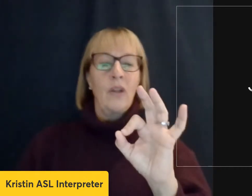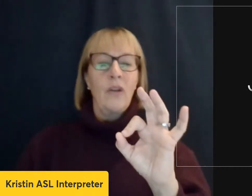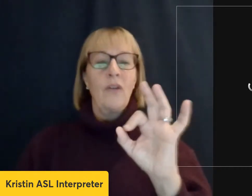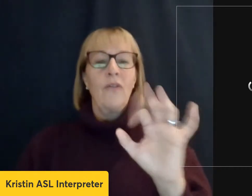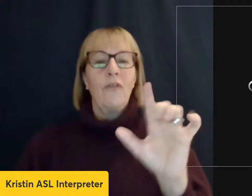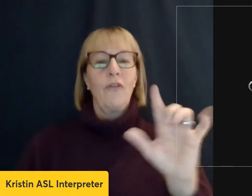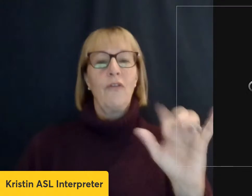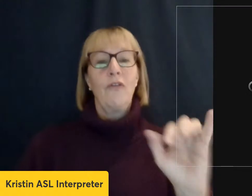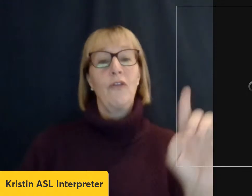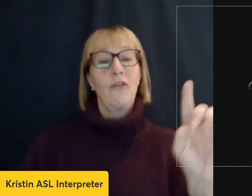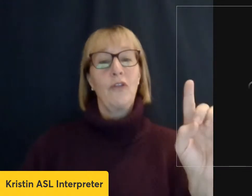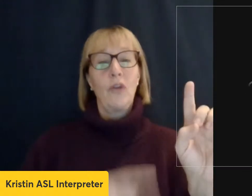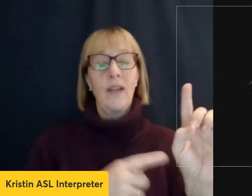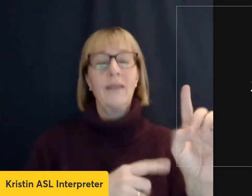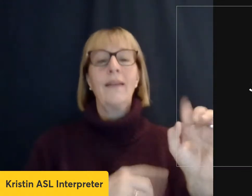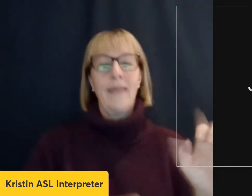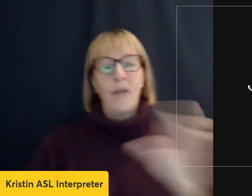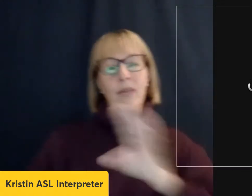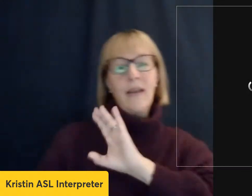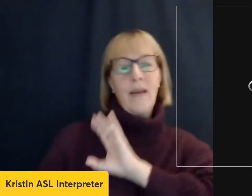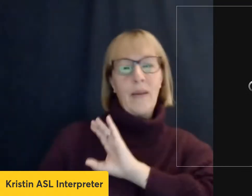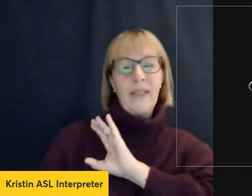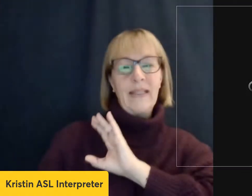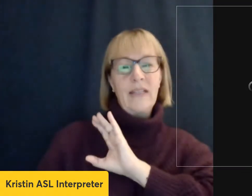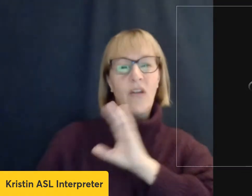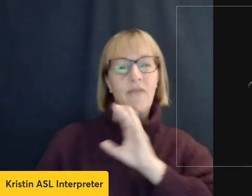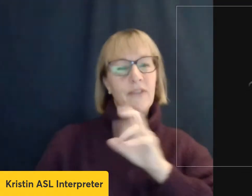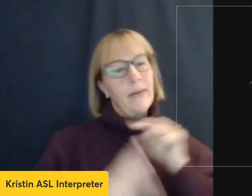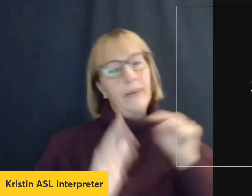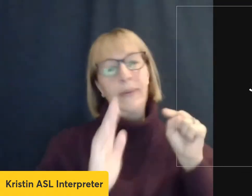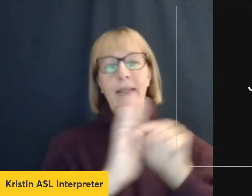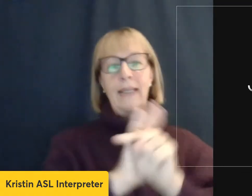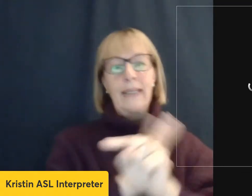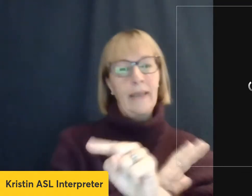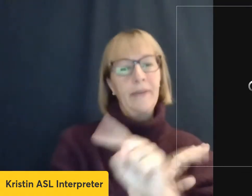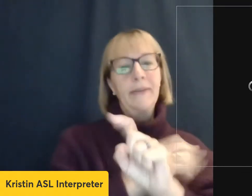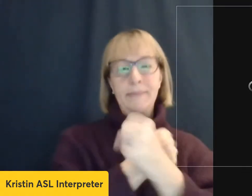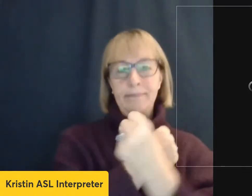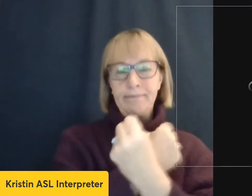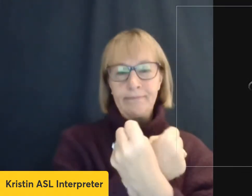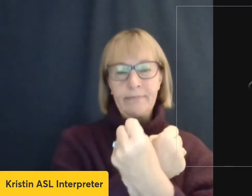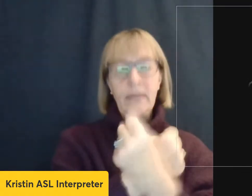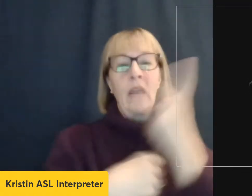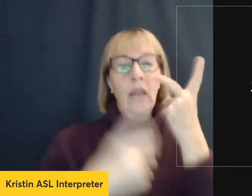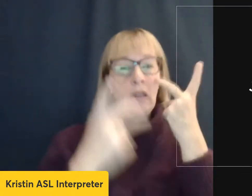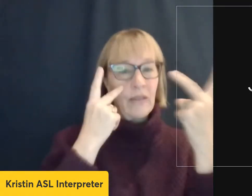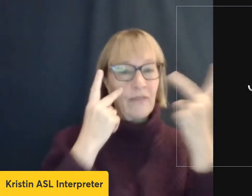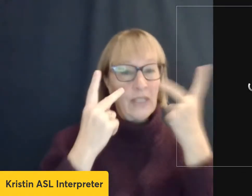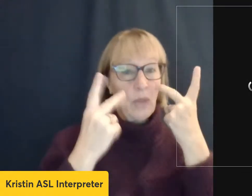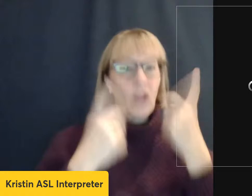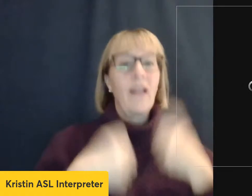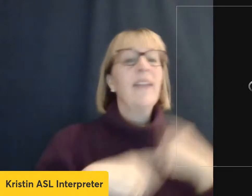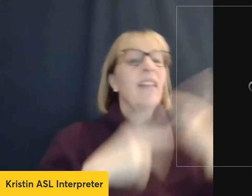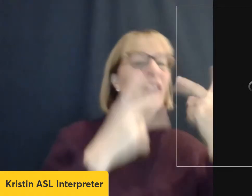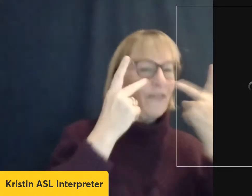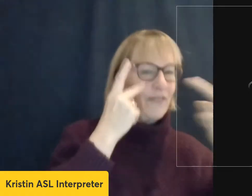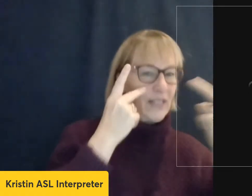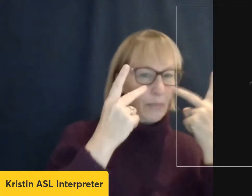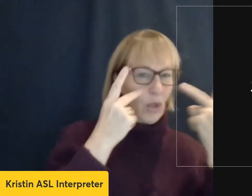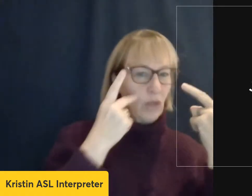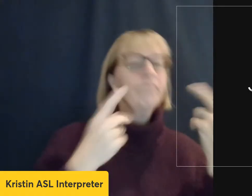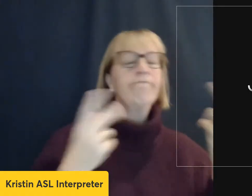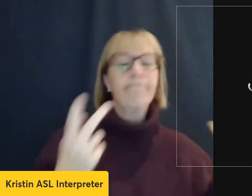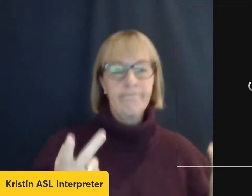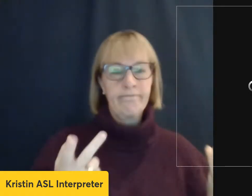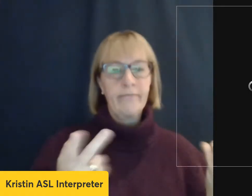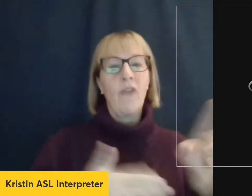protests, has there been a more careful elimination of the visible and invisible manifestations